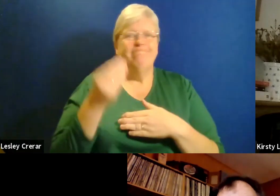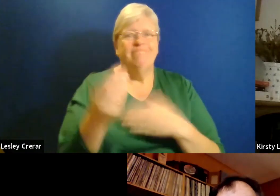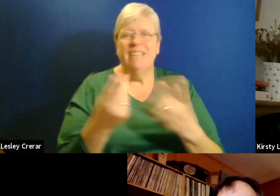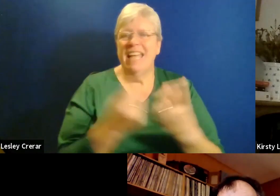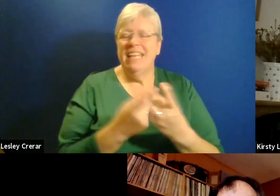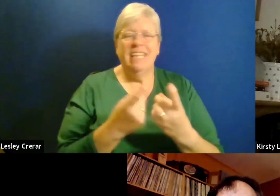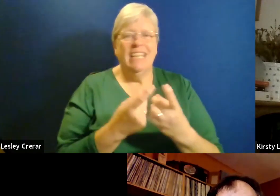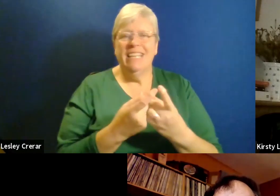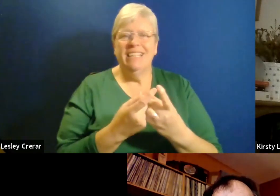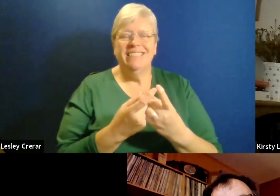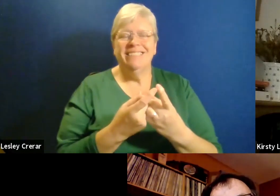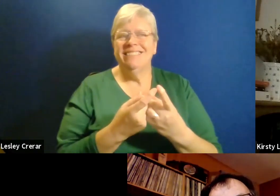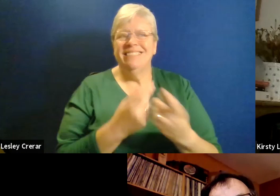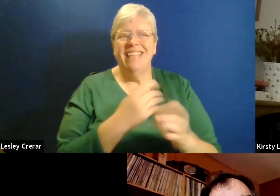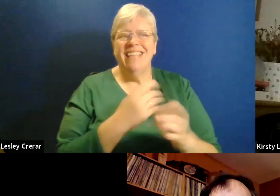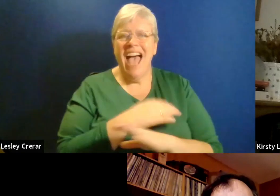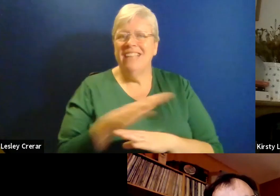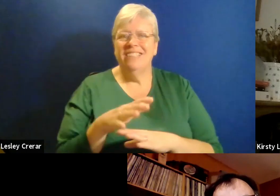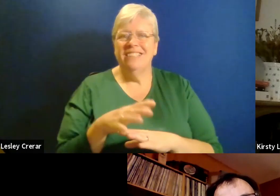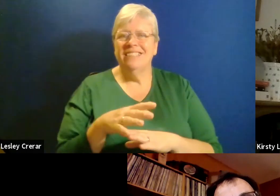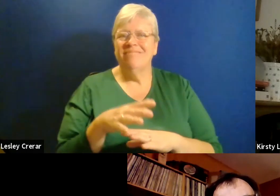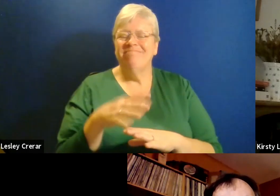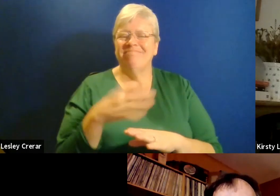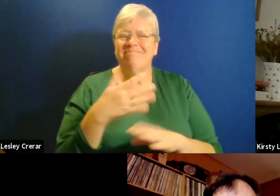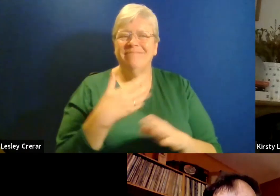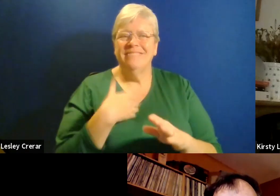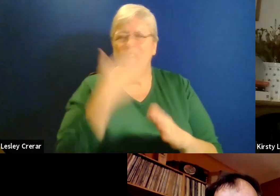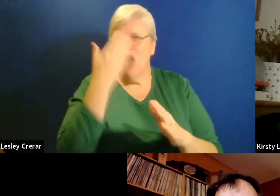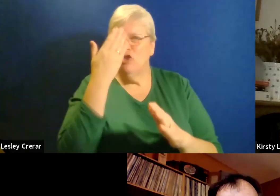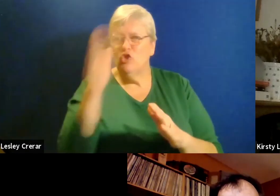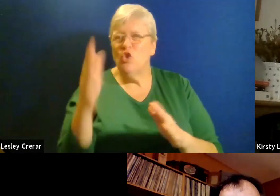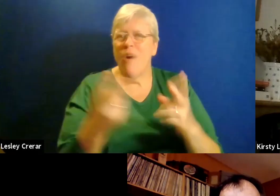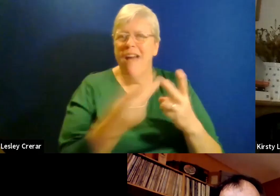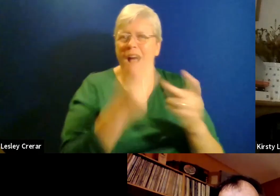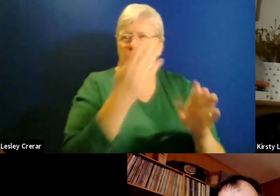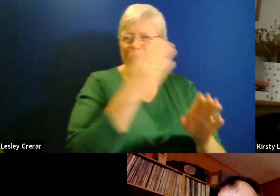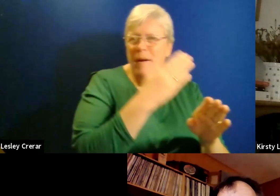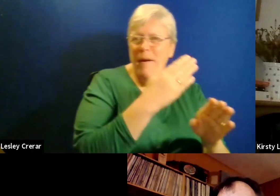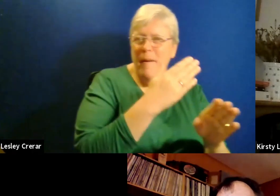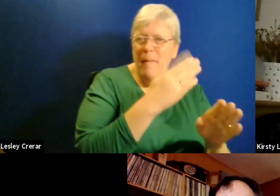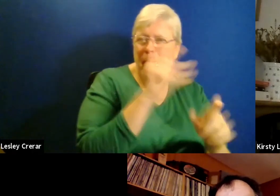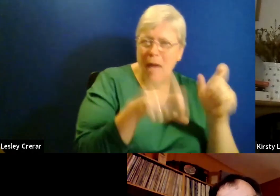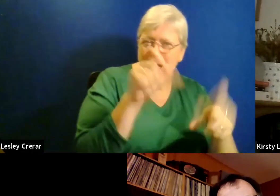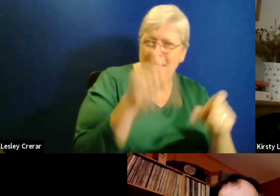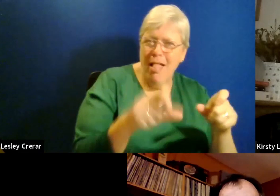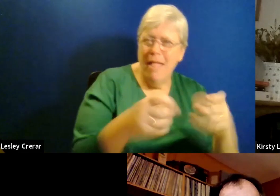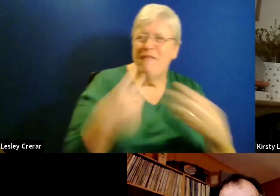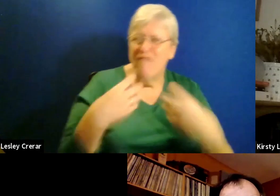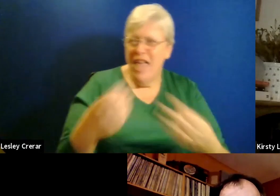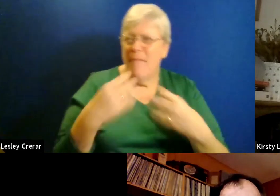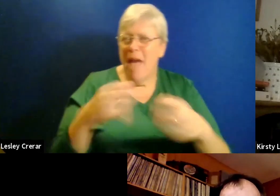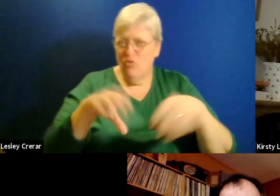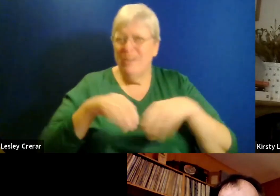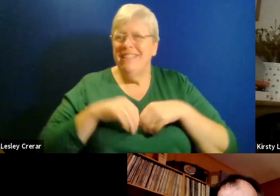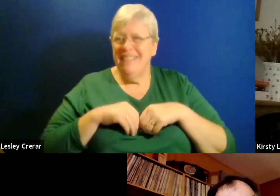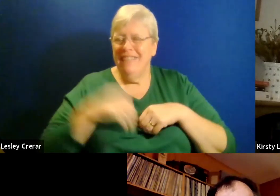hadn't taken out and got some feedback on and probably workshopped. I think, you know, you need some